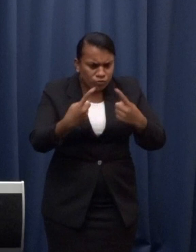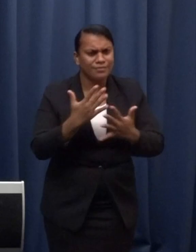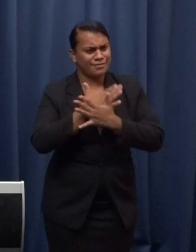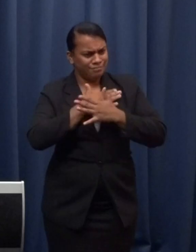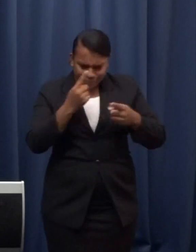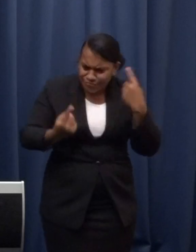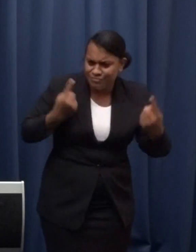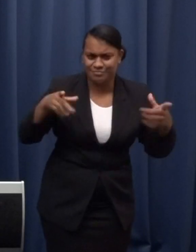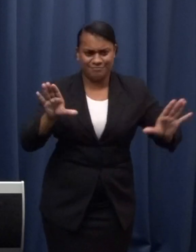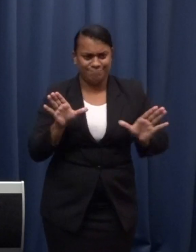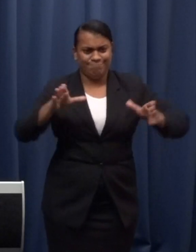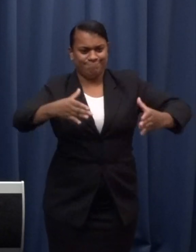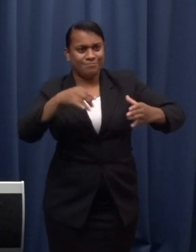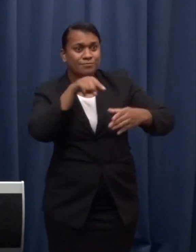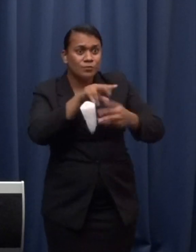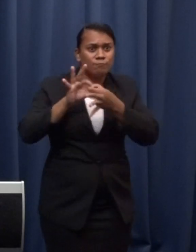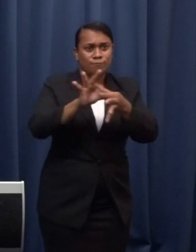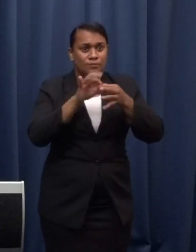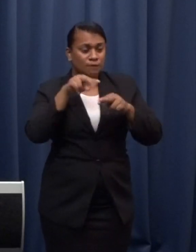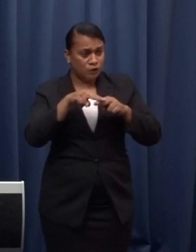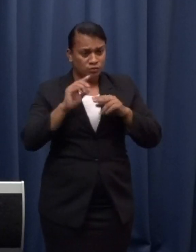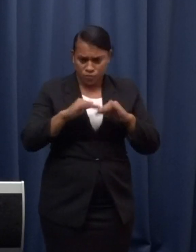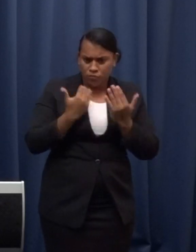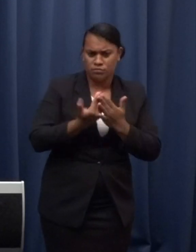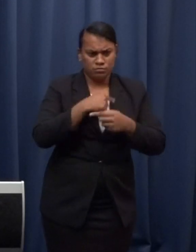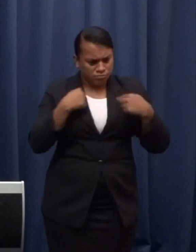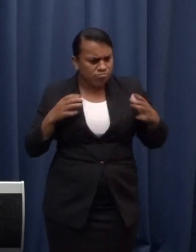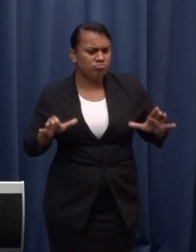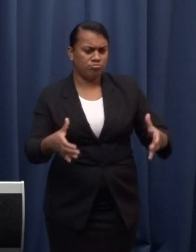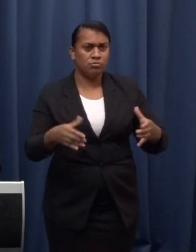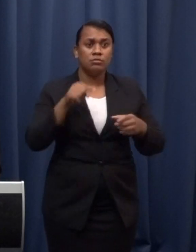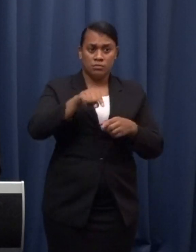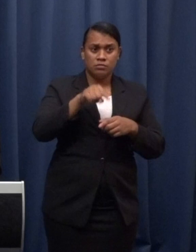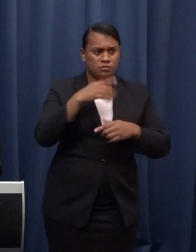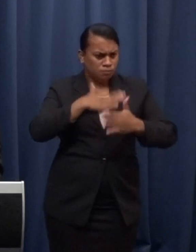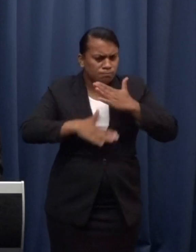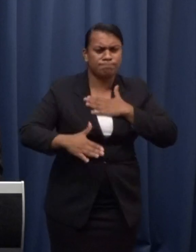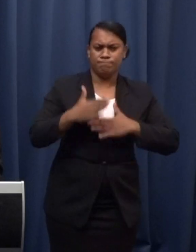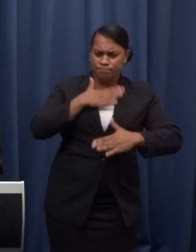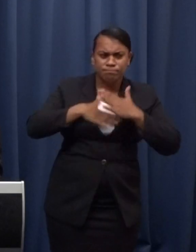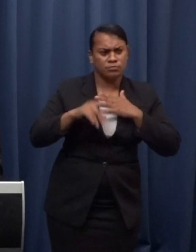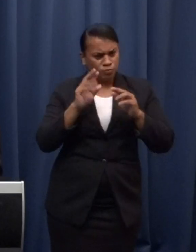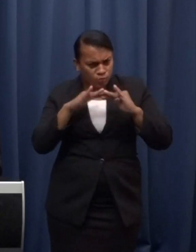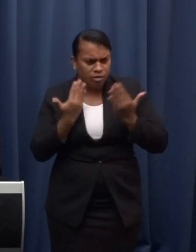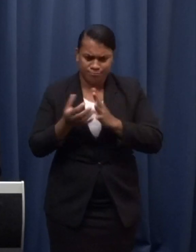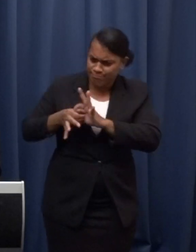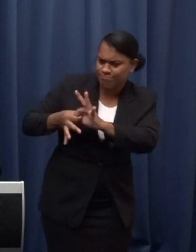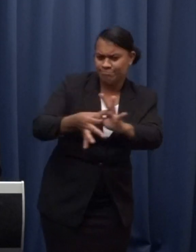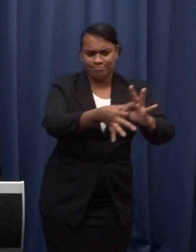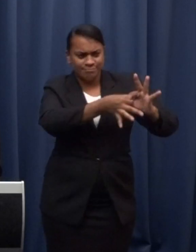Fijians. We are in this together. We will endure this together, and we will overcome this together as